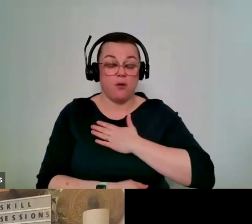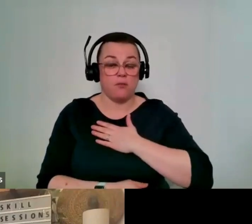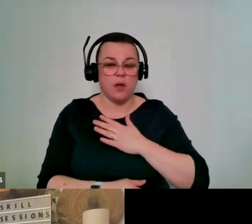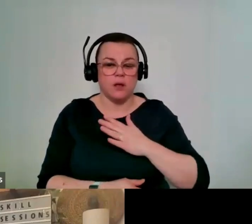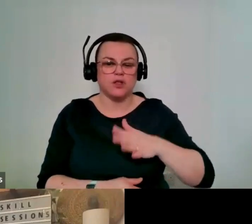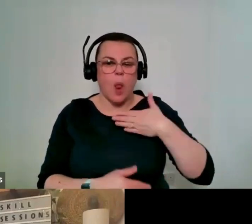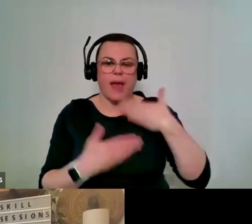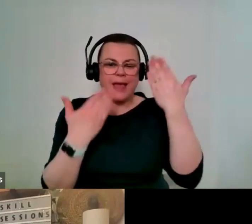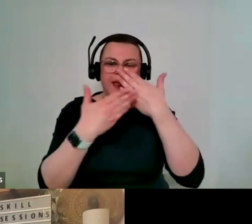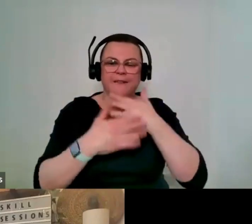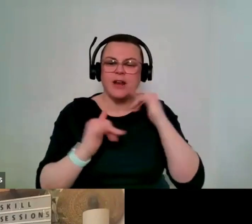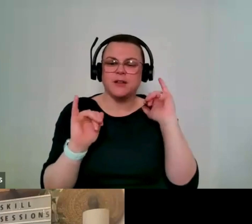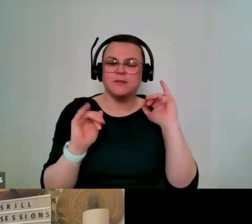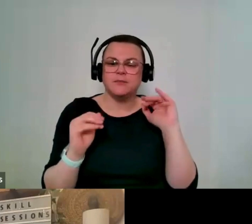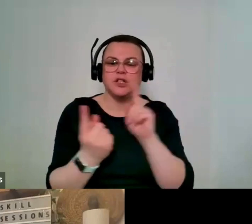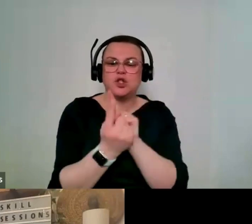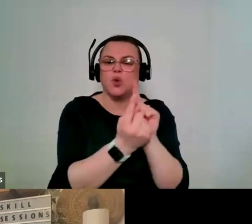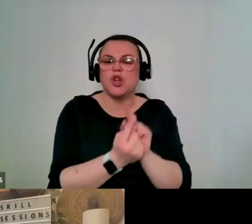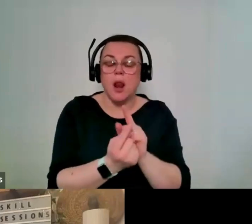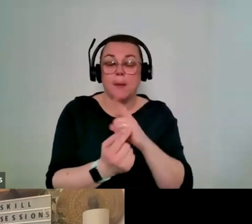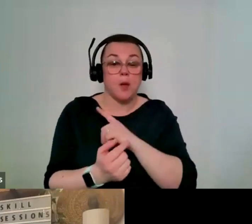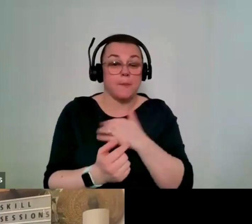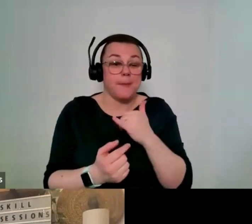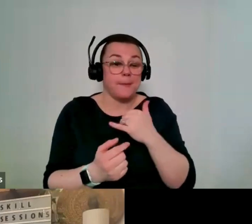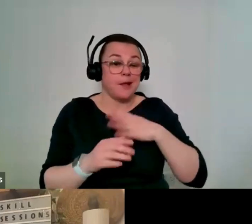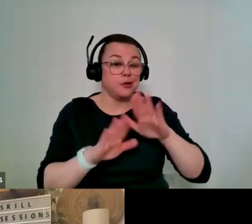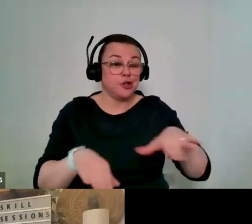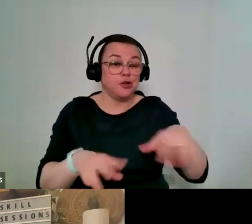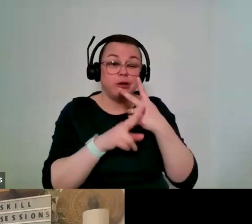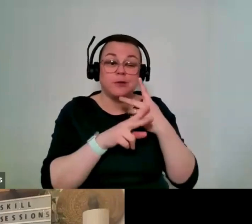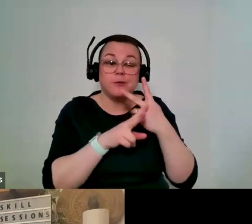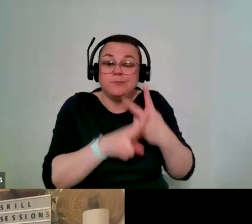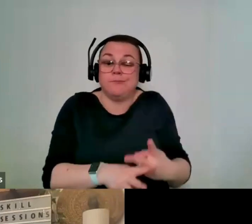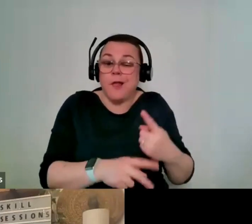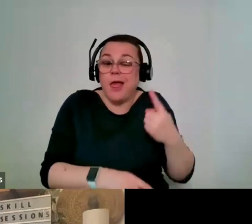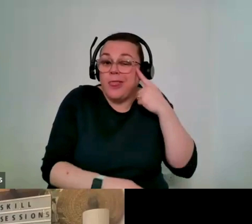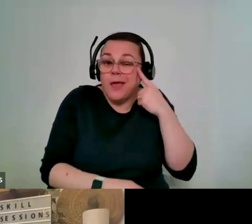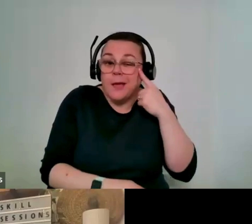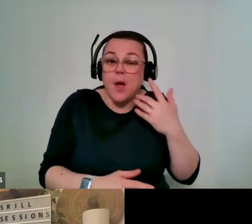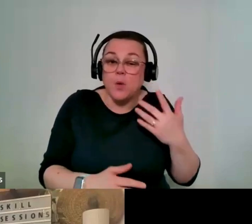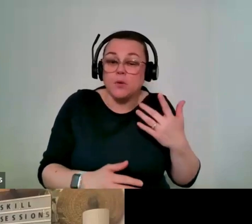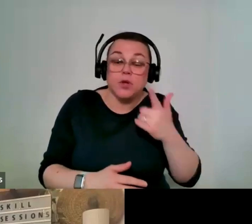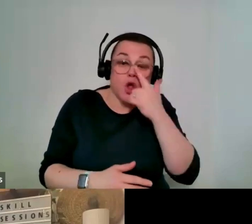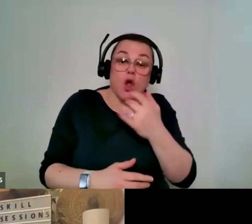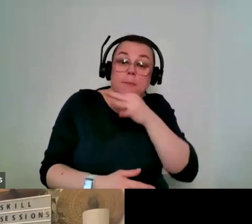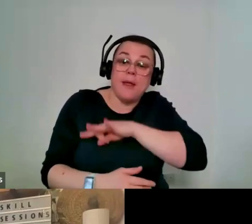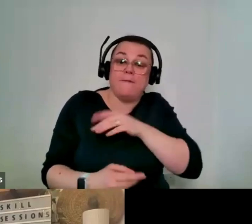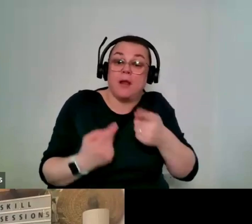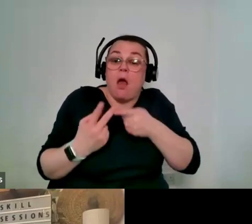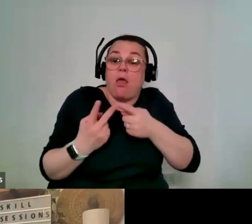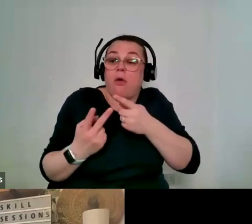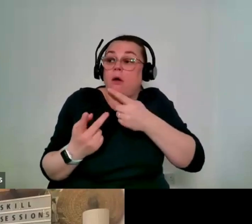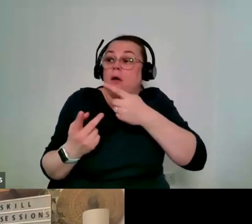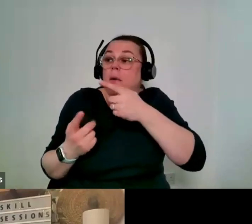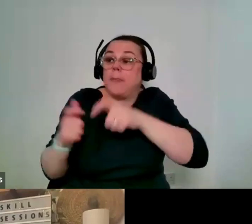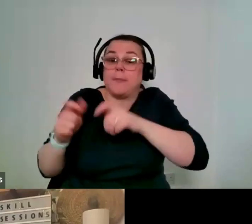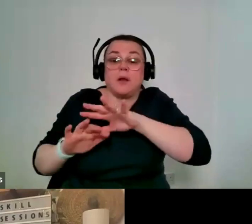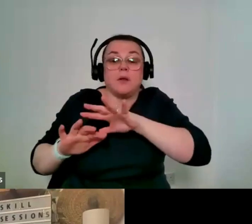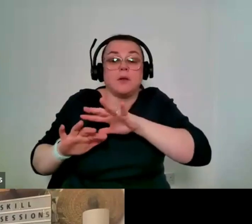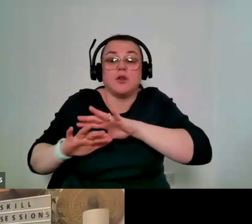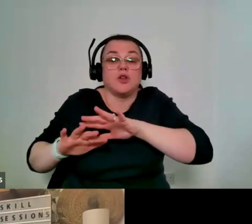because they've got childcare to think about as well. So it can actually benefit other people, not just people with a hearing